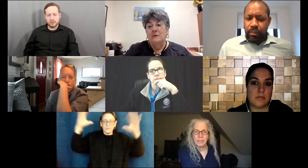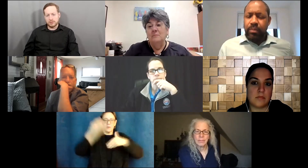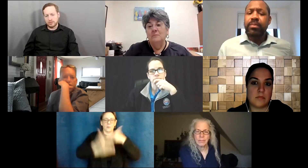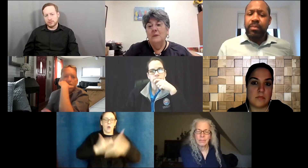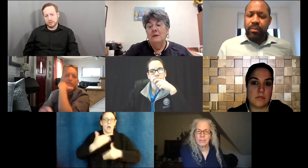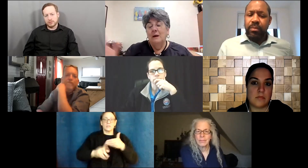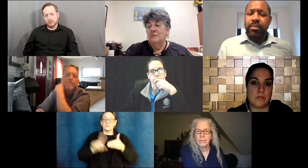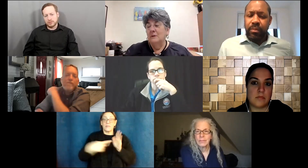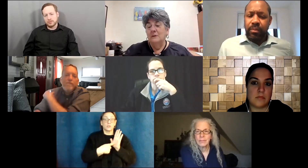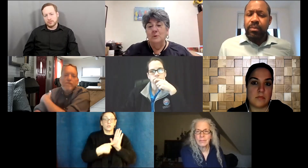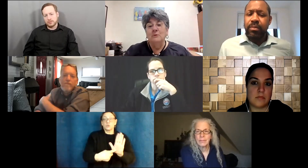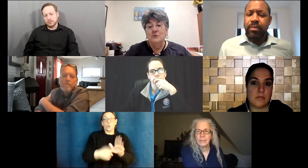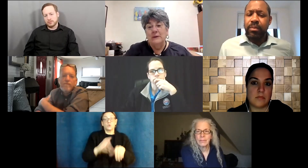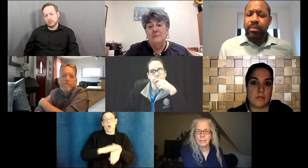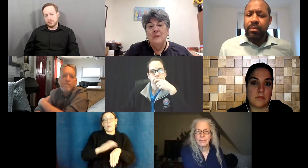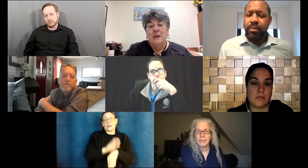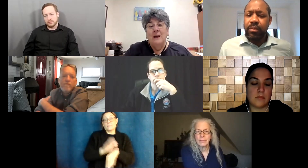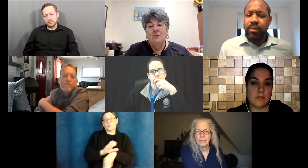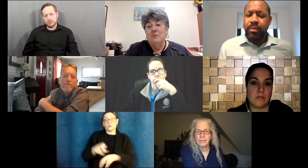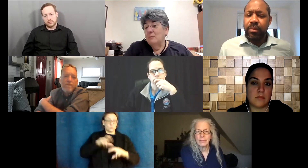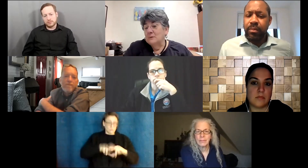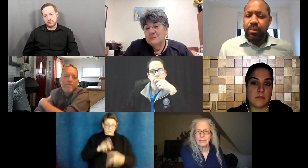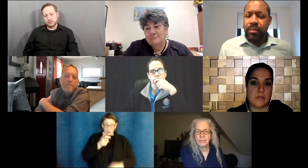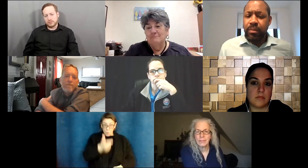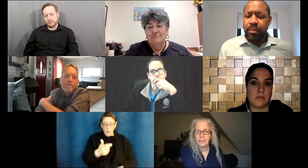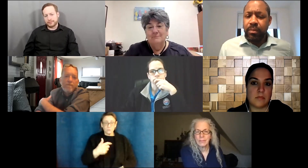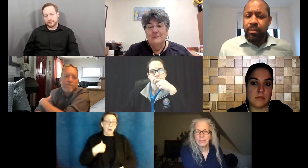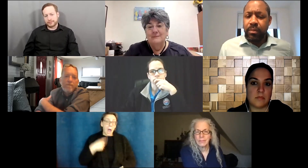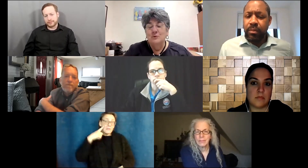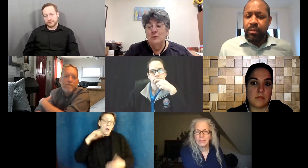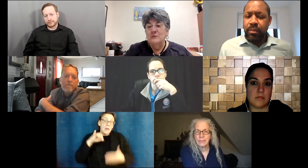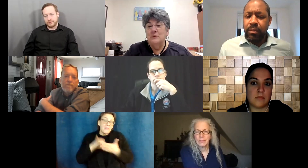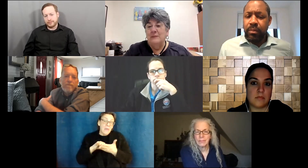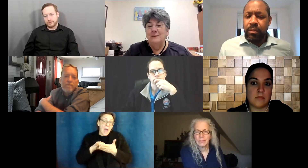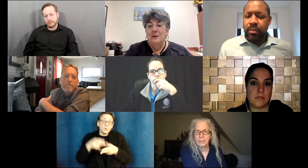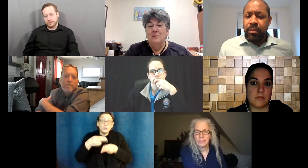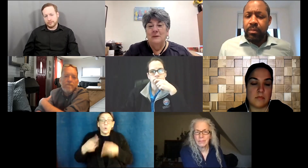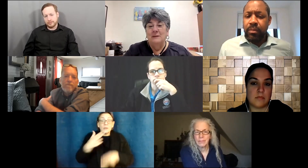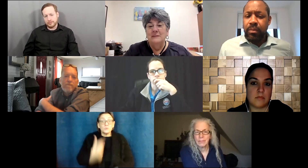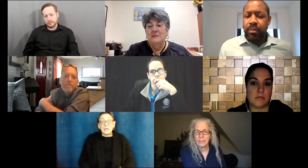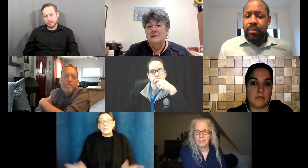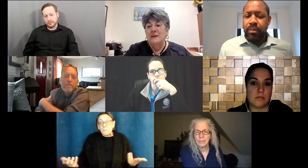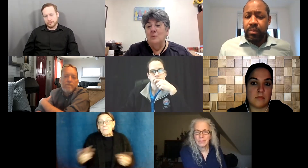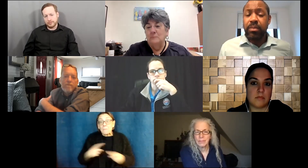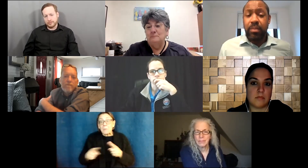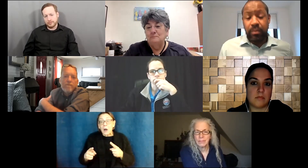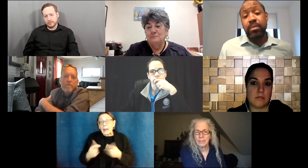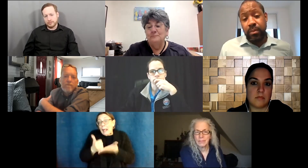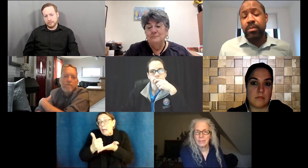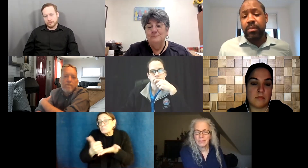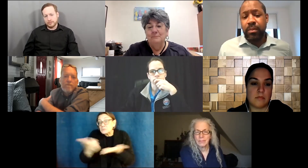on the computer screen. I thought that was short and sweet, you know, but at least it's a help.